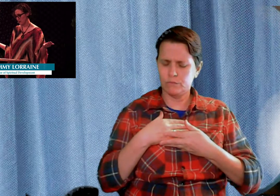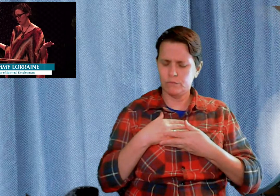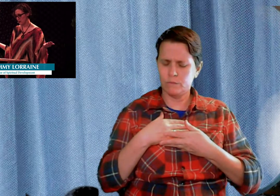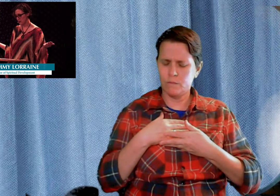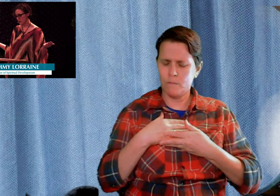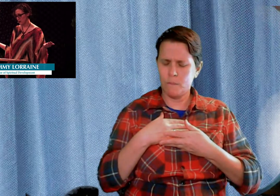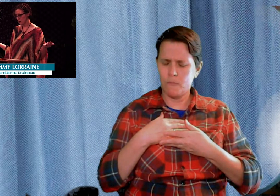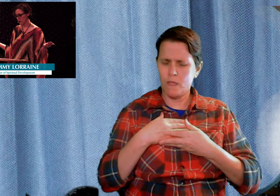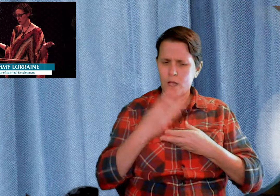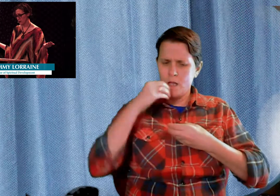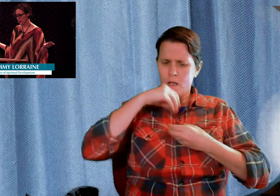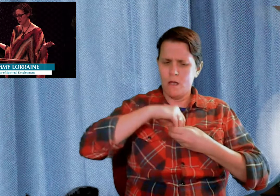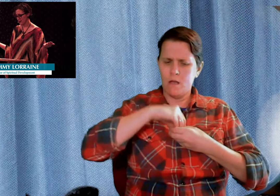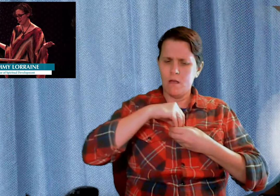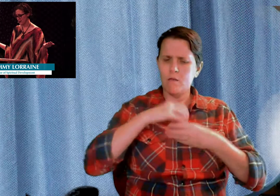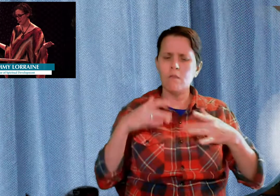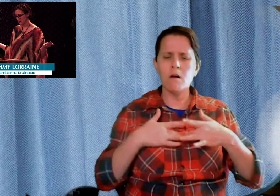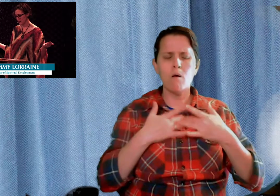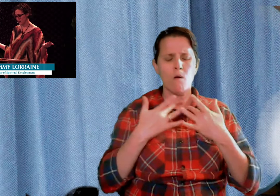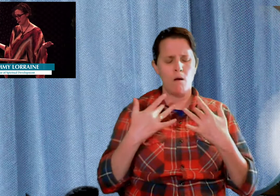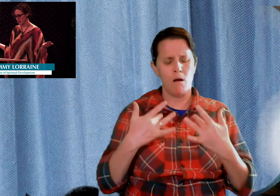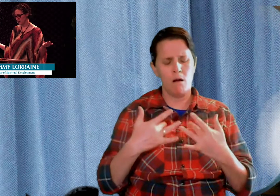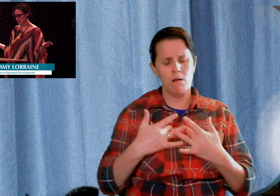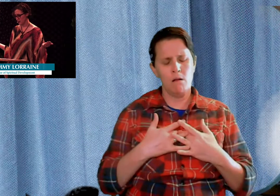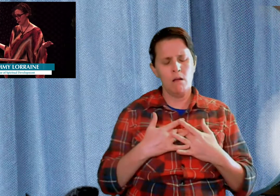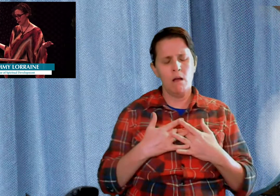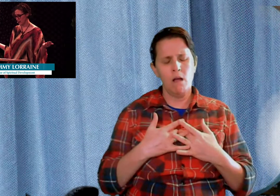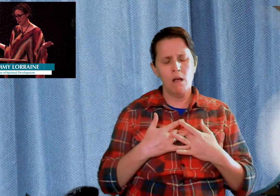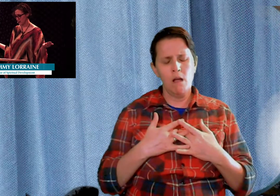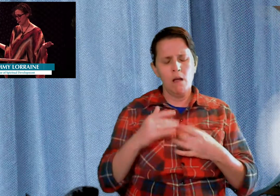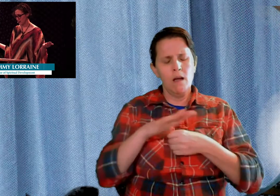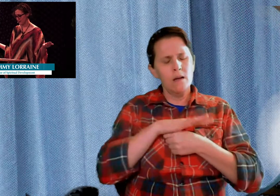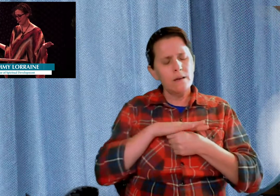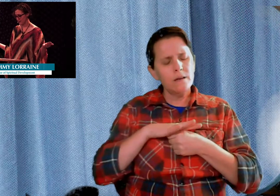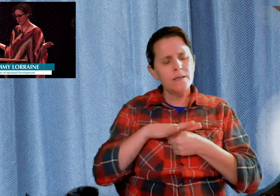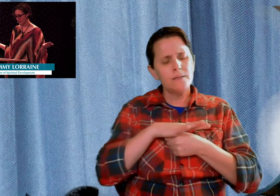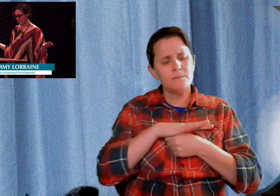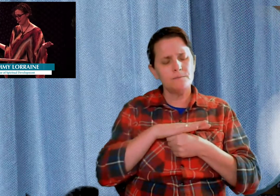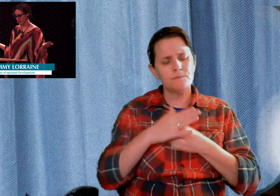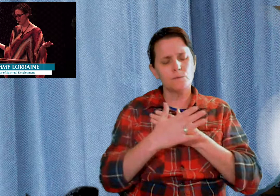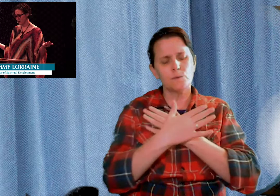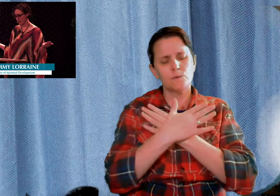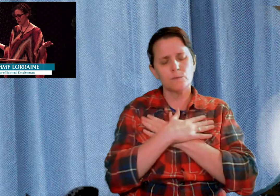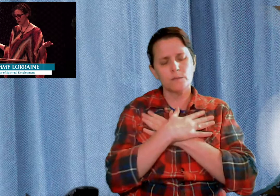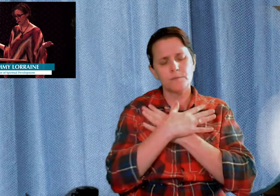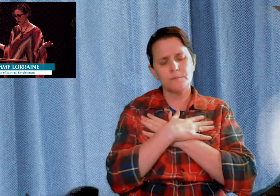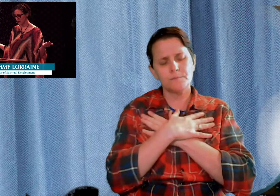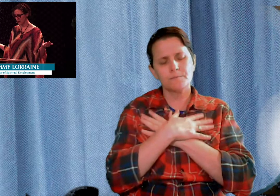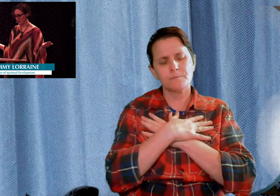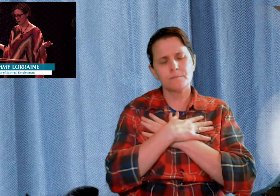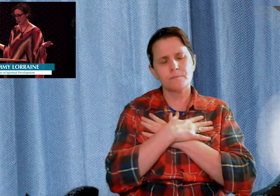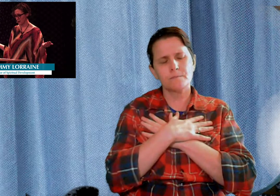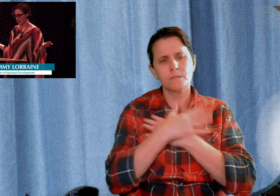And from this deeper heart, you bask, you rest, filled with